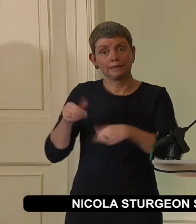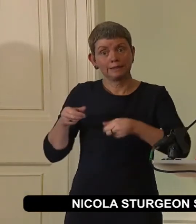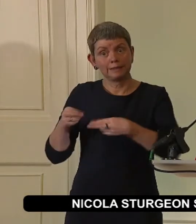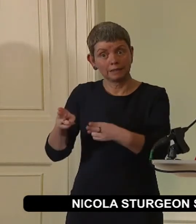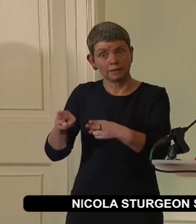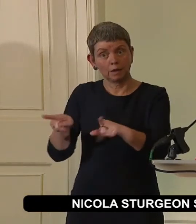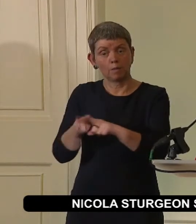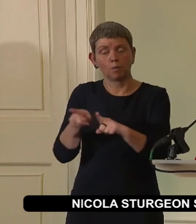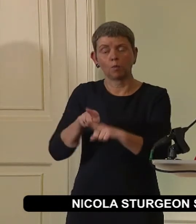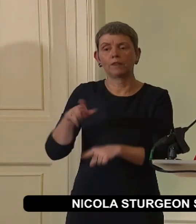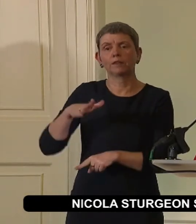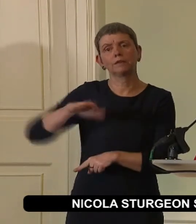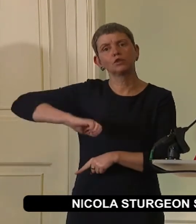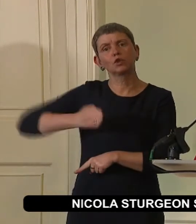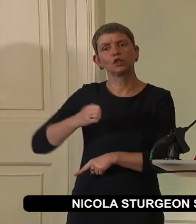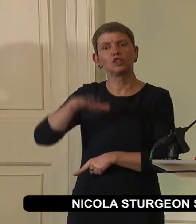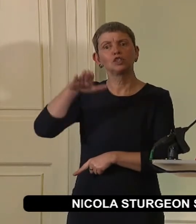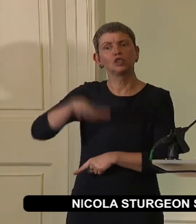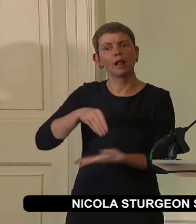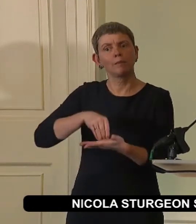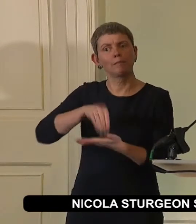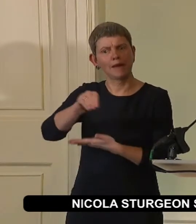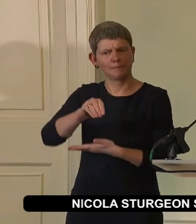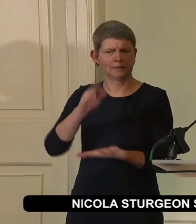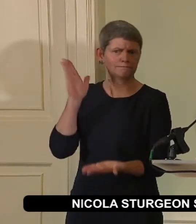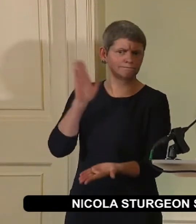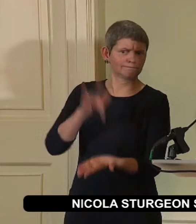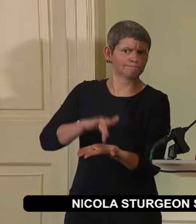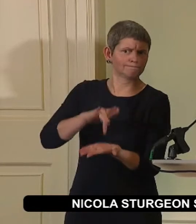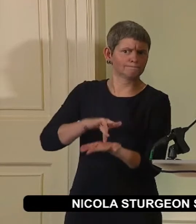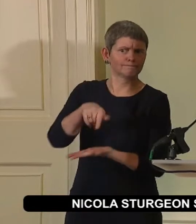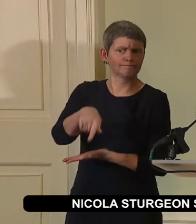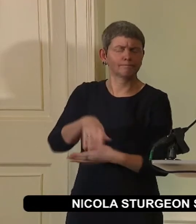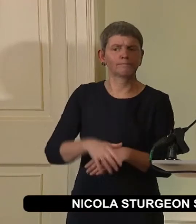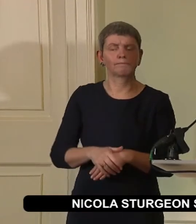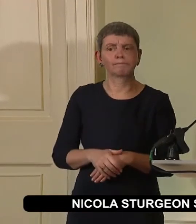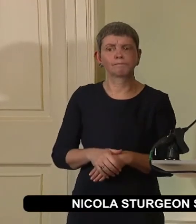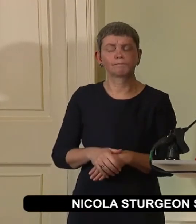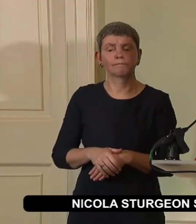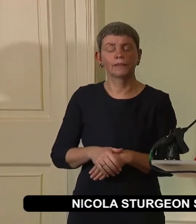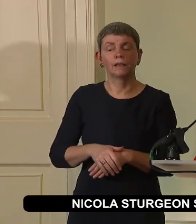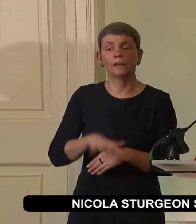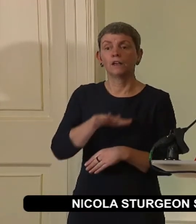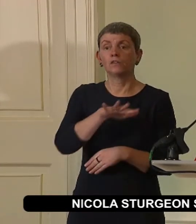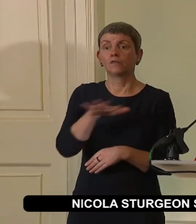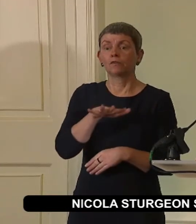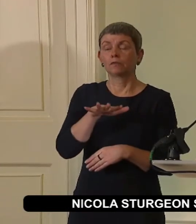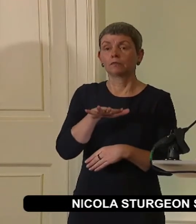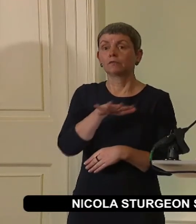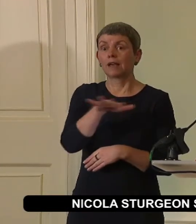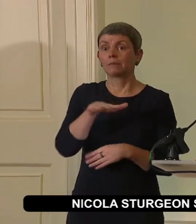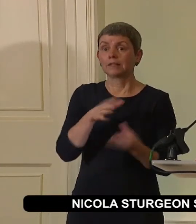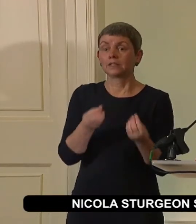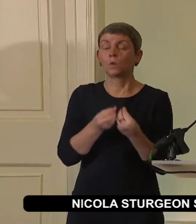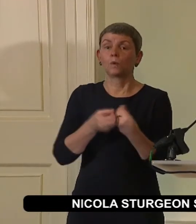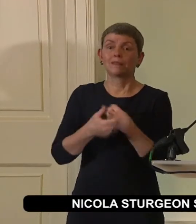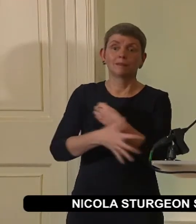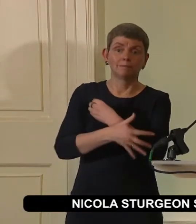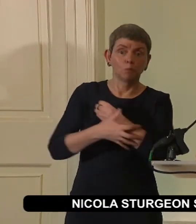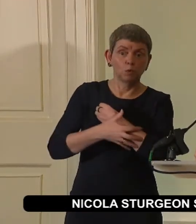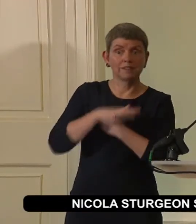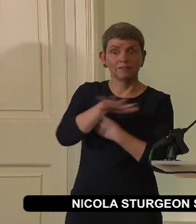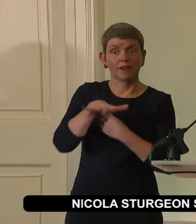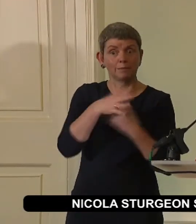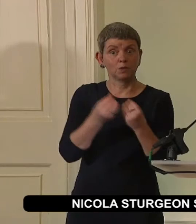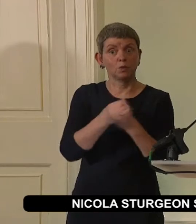heart. As the Institute for Fiscal Studies confirmed last week, the poorest families with children in Scotland are now £2,000 better off